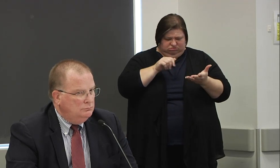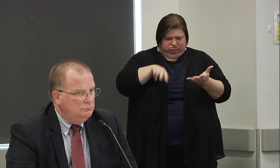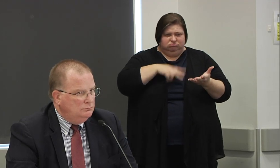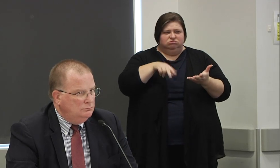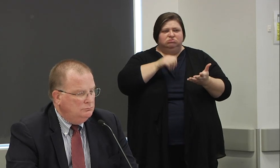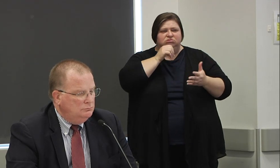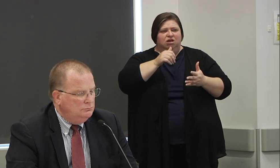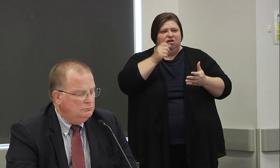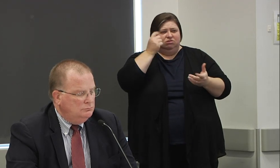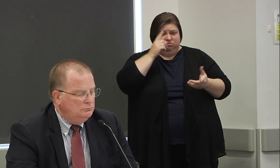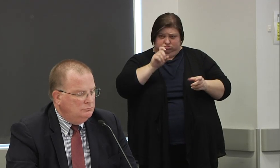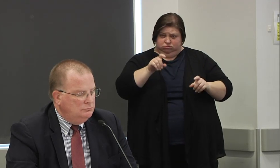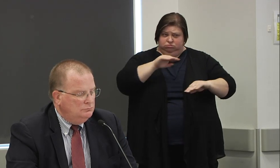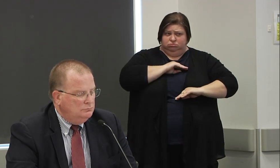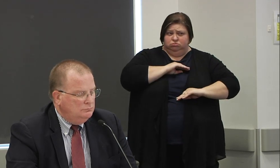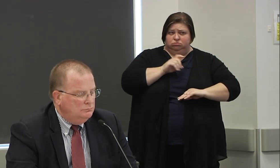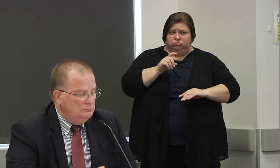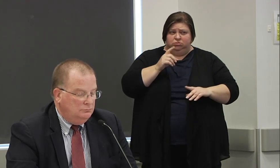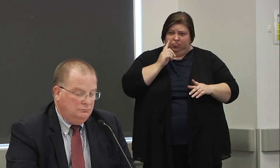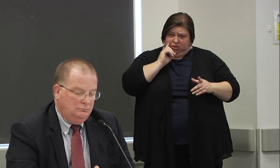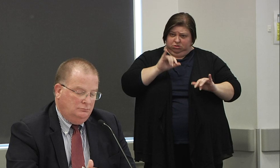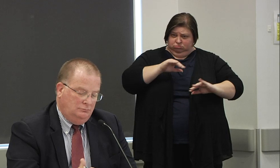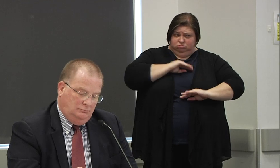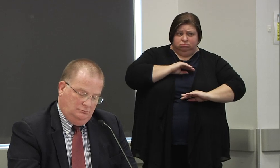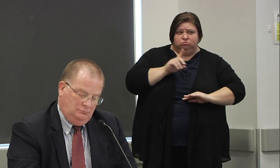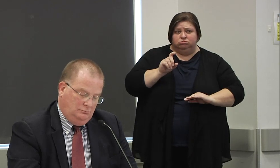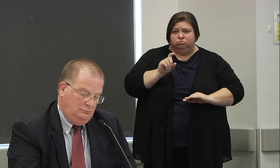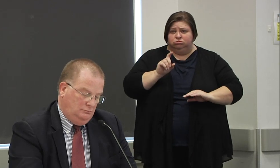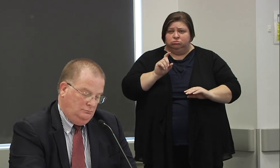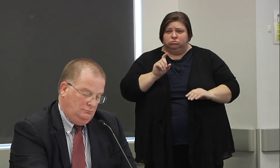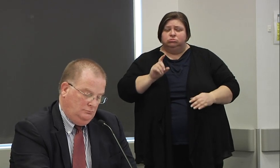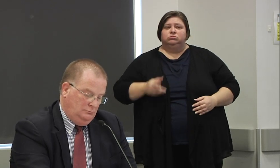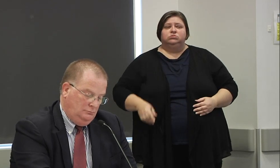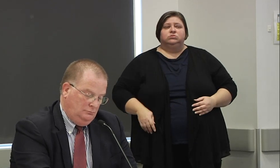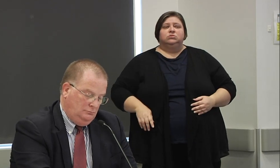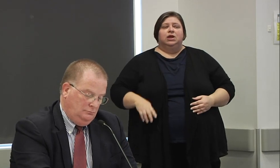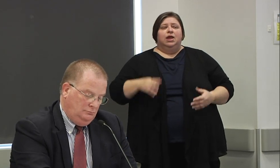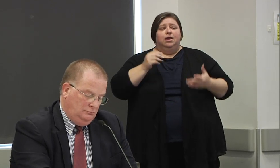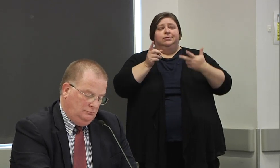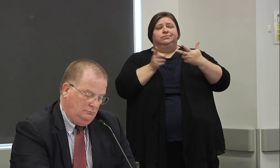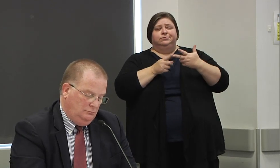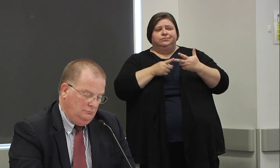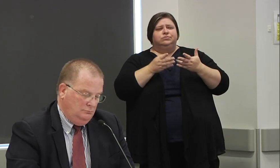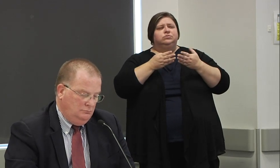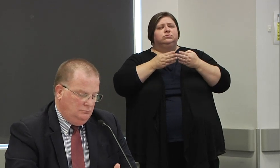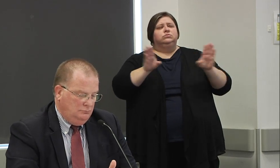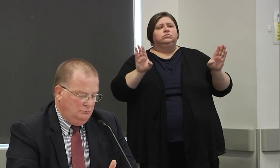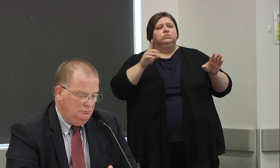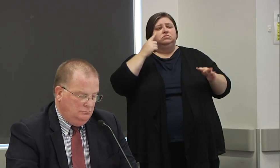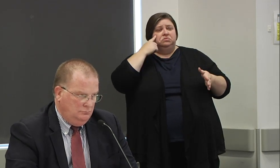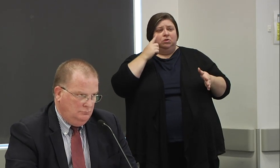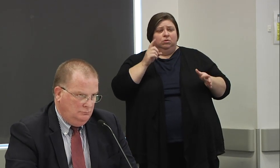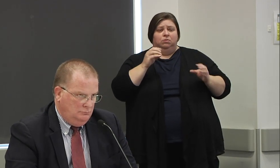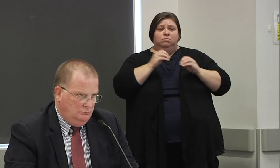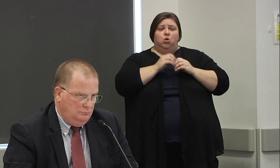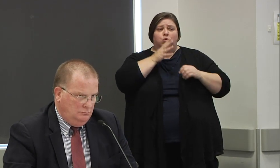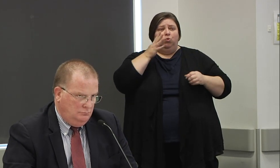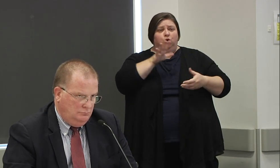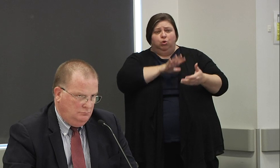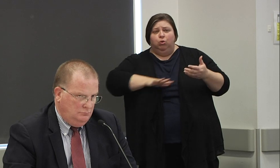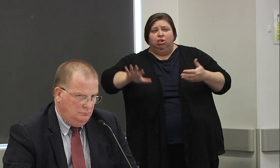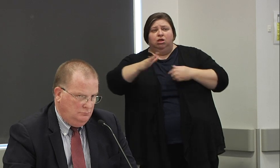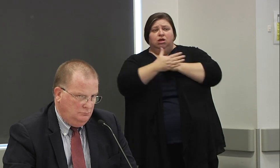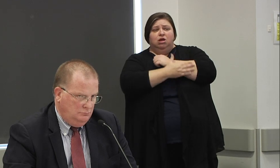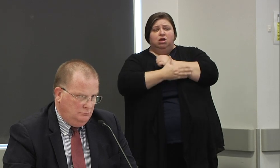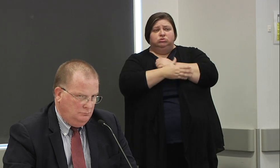think we are. And then just very generally, can you say that it is more rural counties that are qualifying or anticipated to qualify right now, and maybe not like